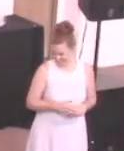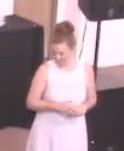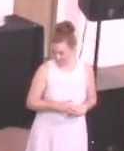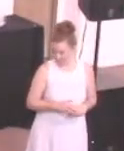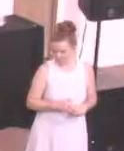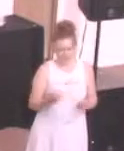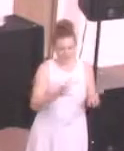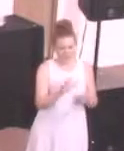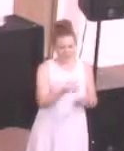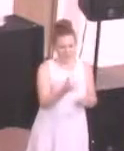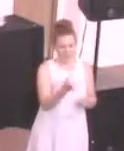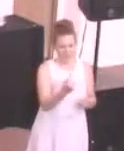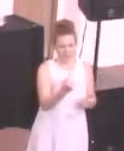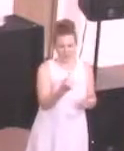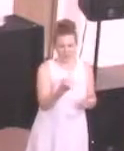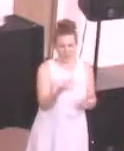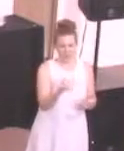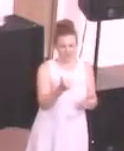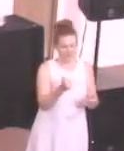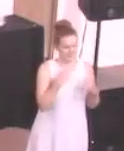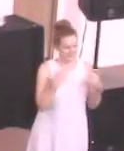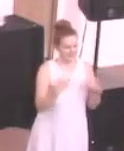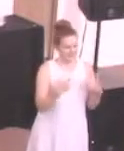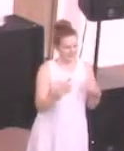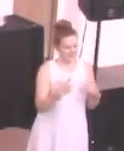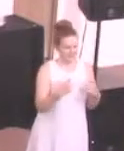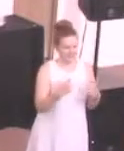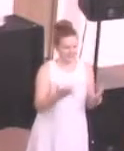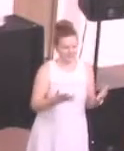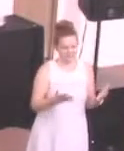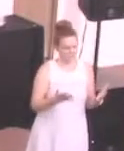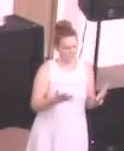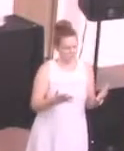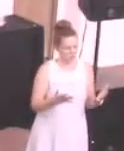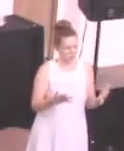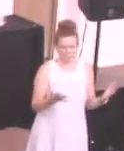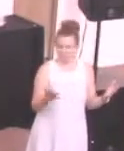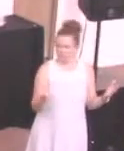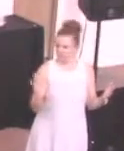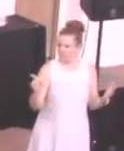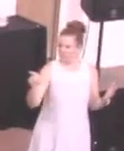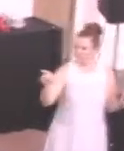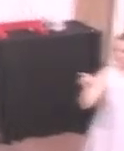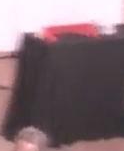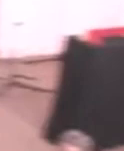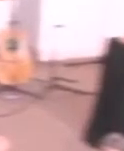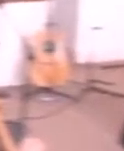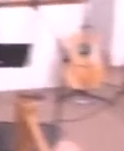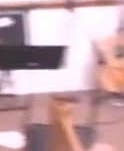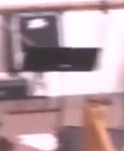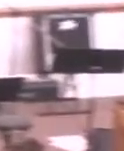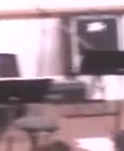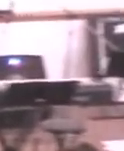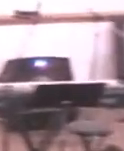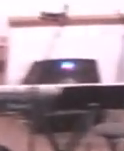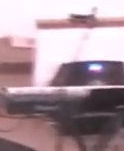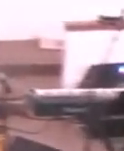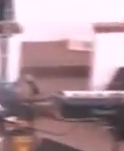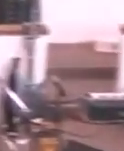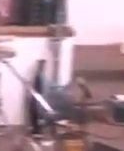Okay, what's another one? Kids, who's got one? Go ahead, young lady in the yellow. Yes, you. Go ahead, say it loud.